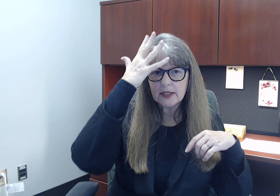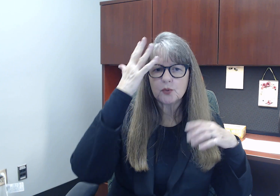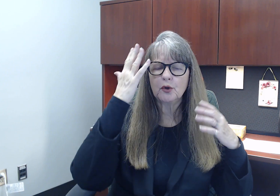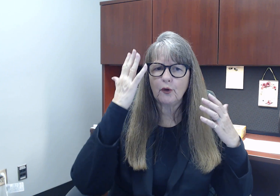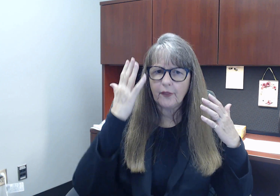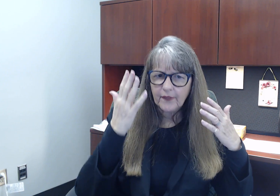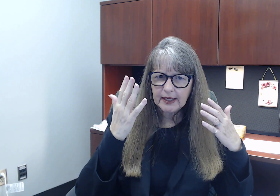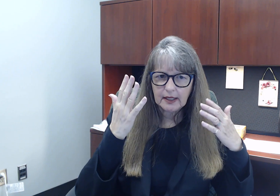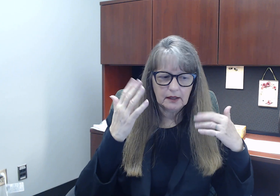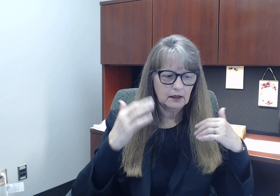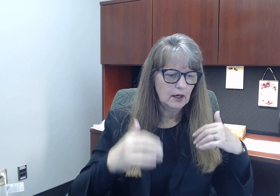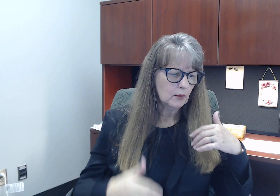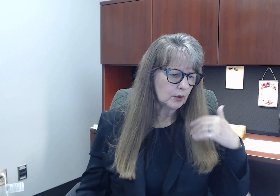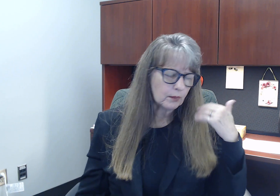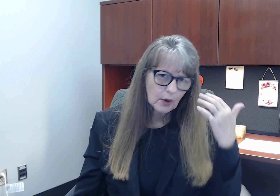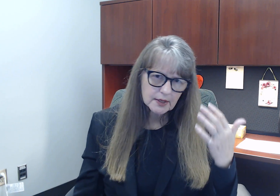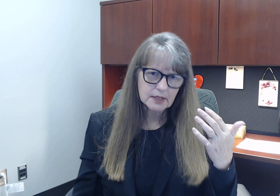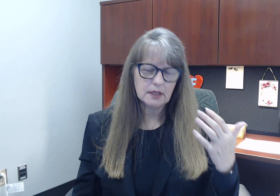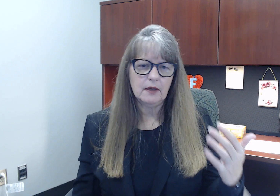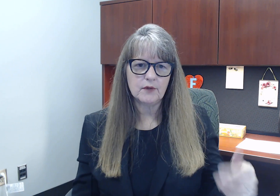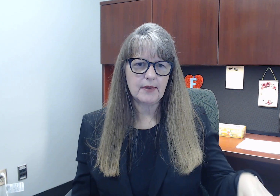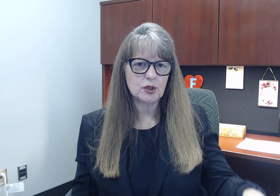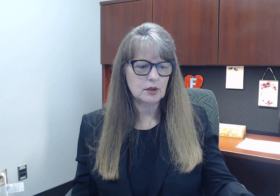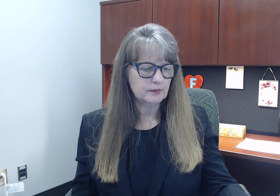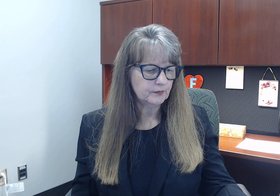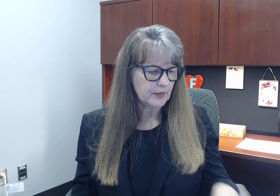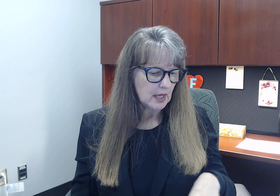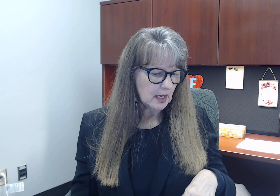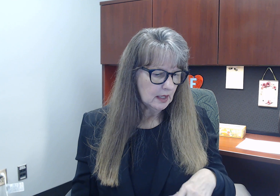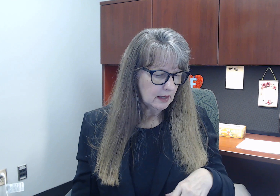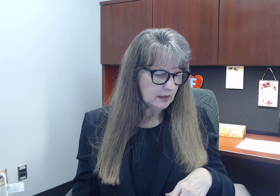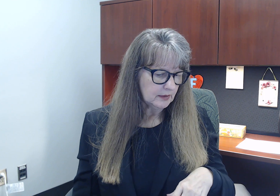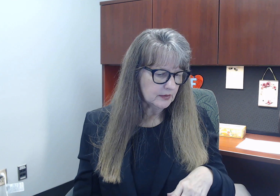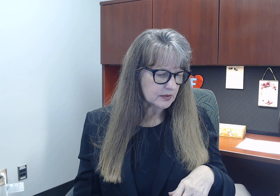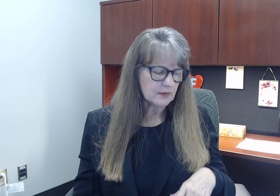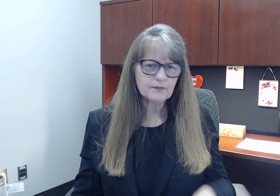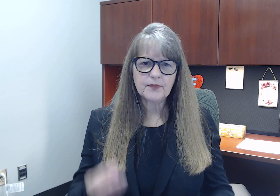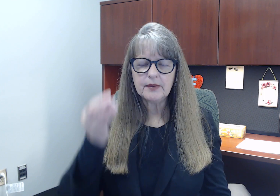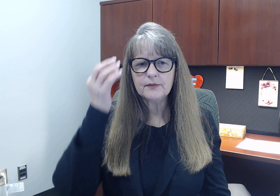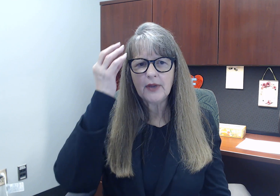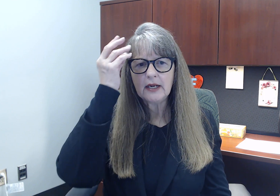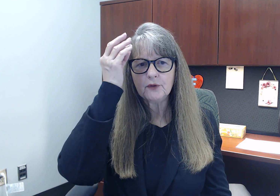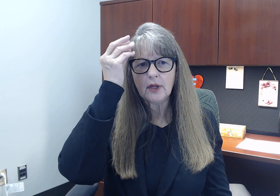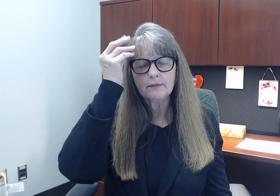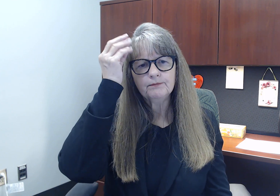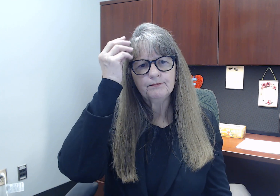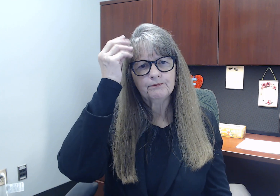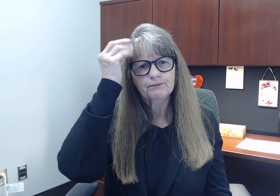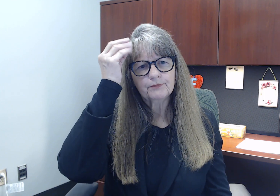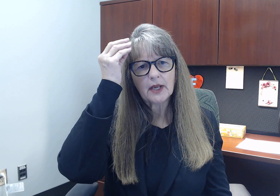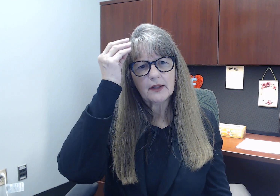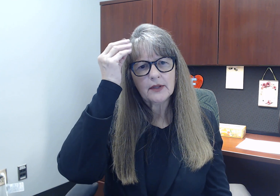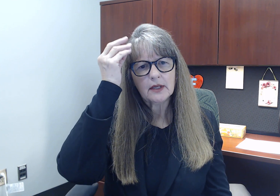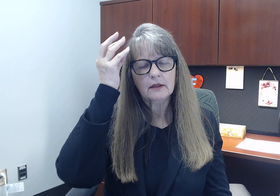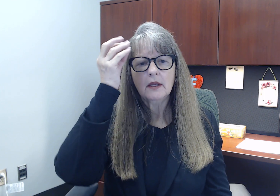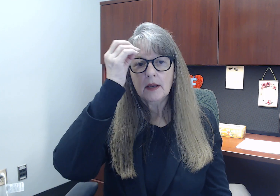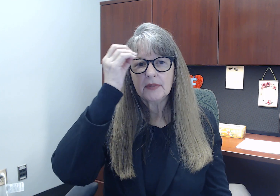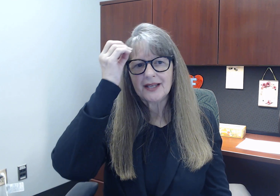where you're thinking, where you're processing information. In the same vein, if you're like, kind of thinking, but that's a